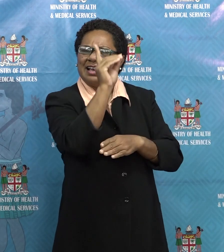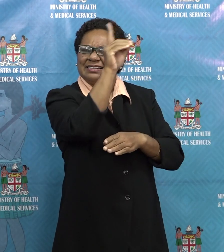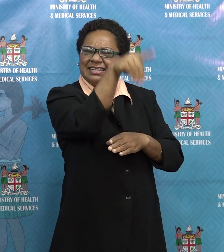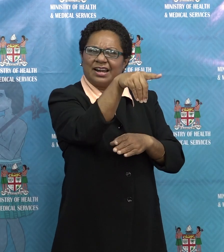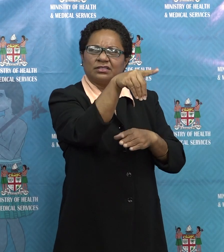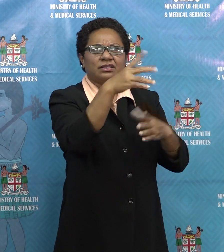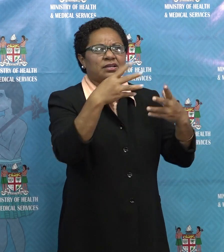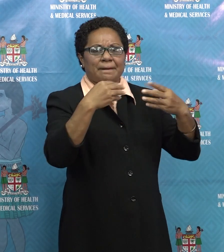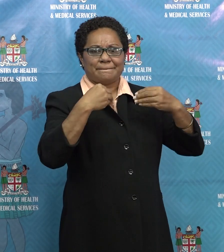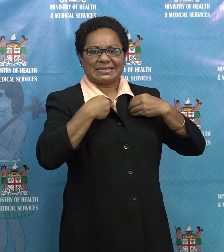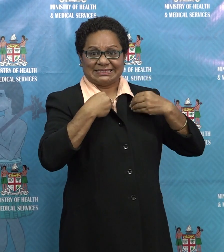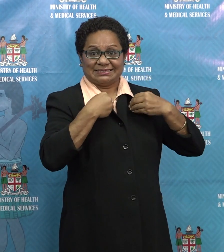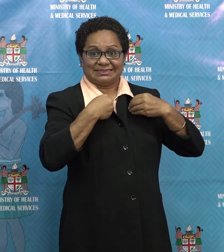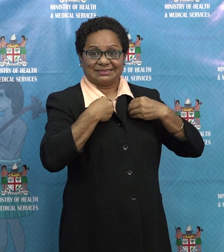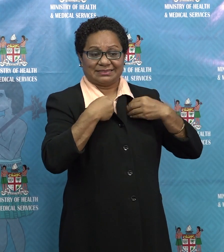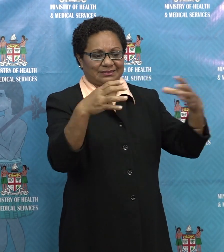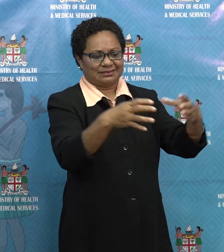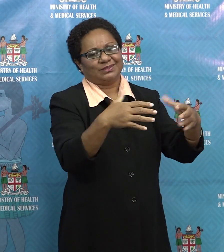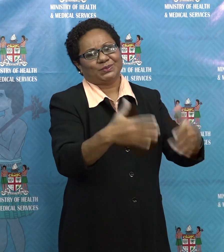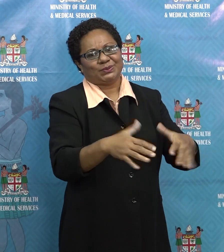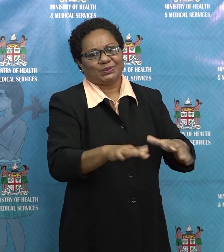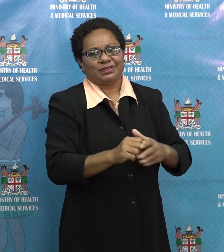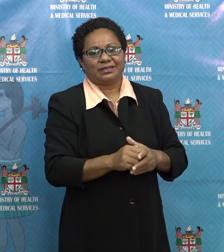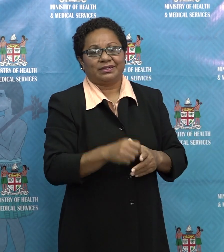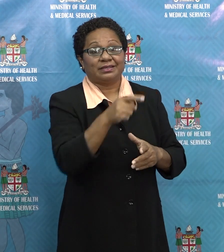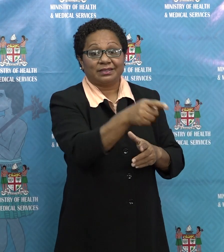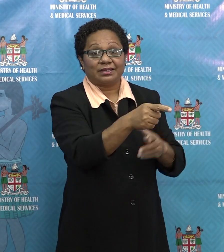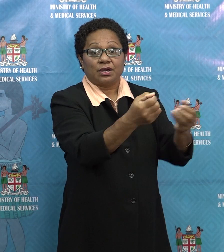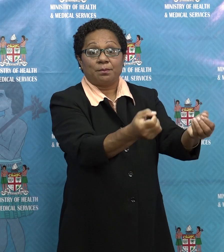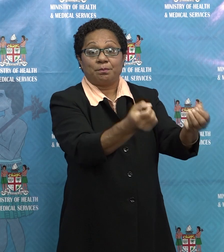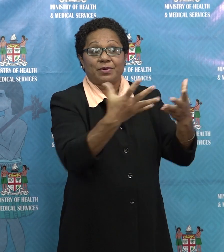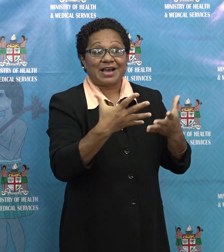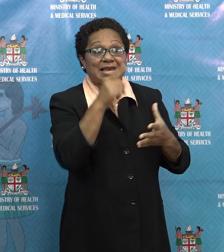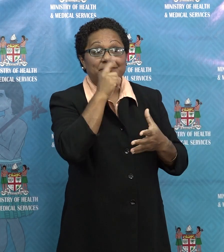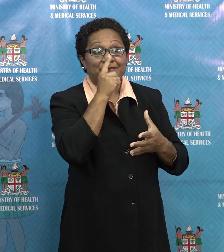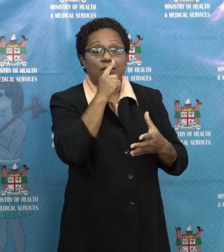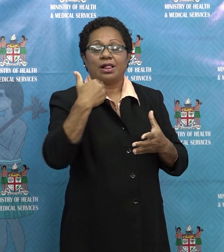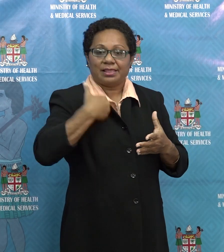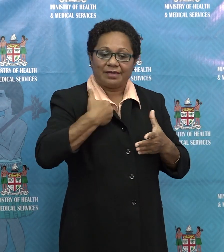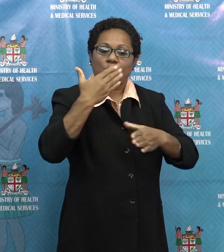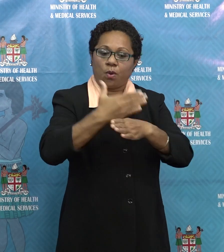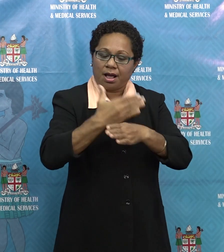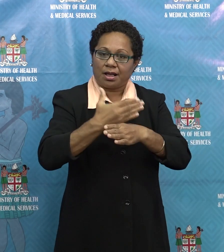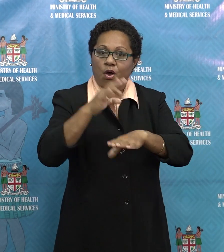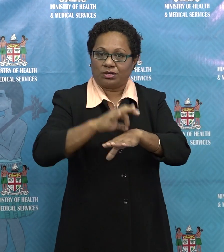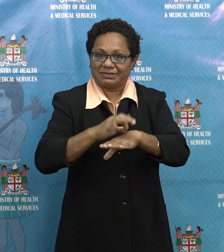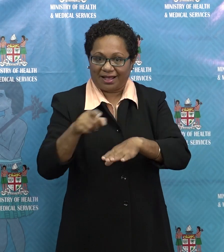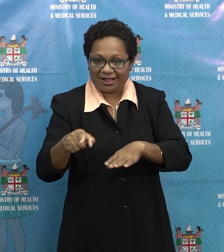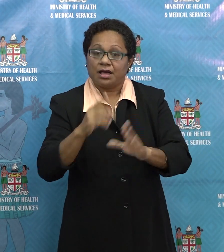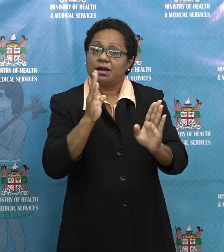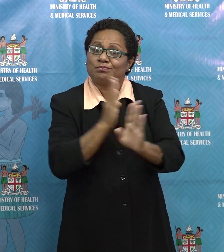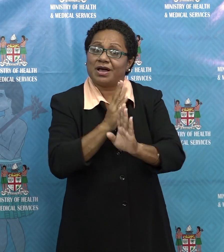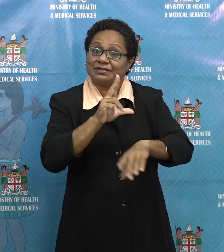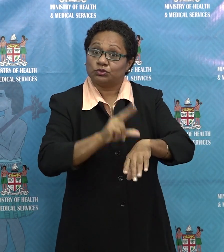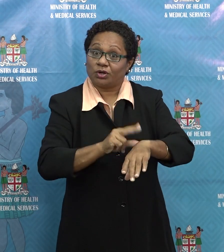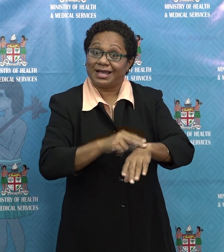Corporation Limited for helping us provision the personnel who are living and working in the hospital, as well as the private doctors who